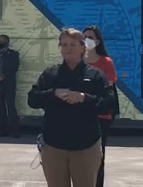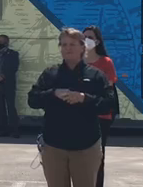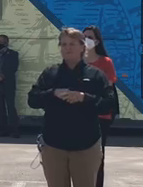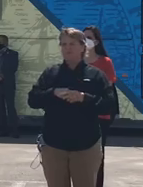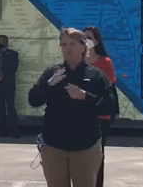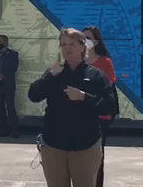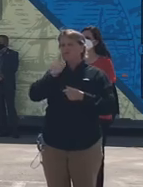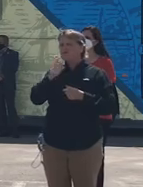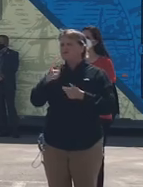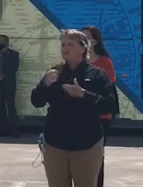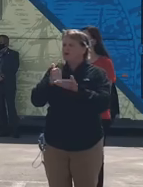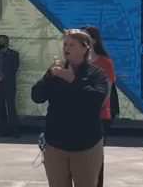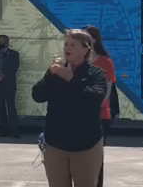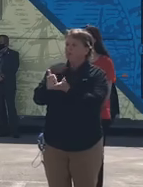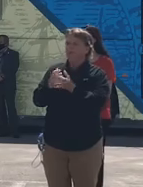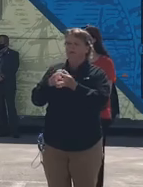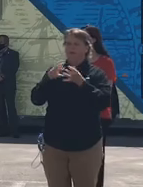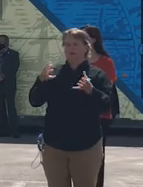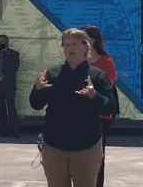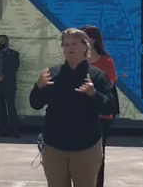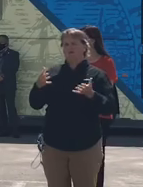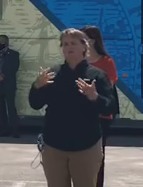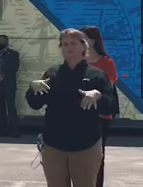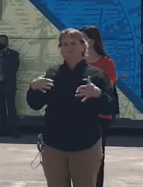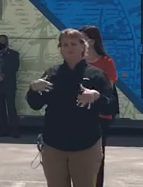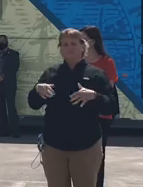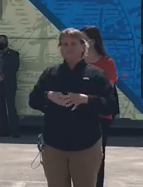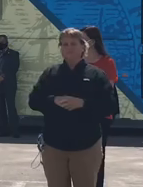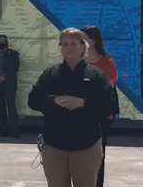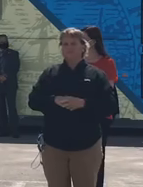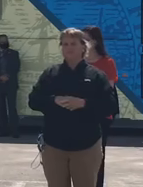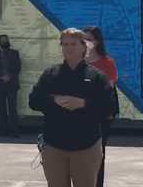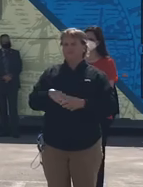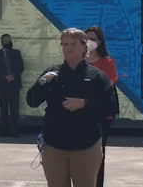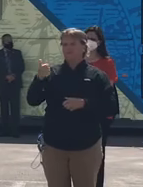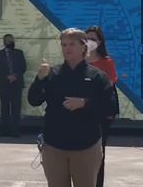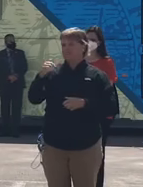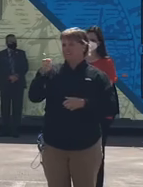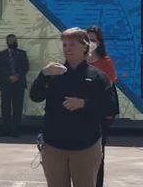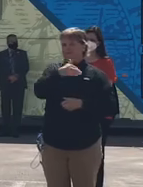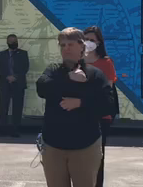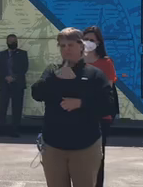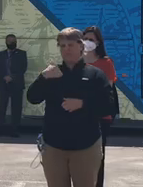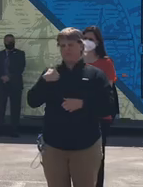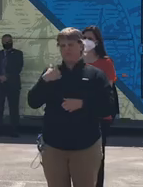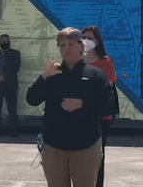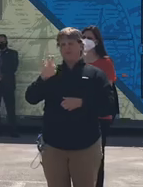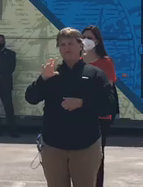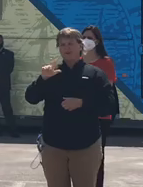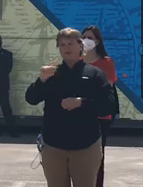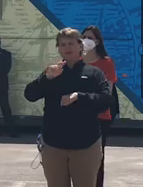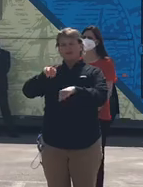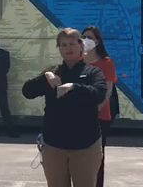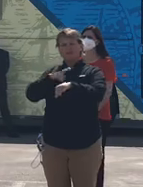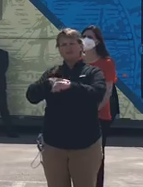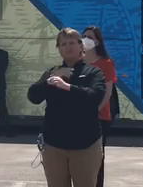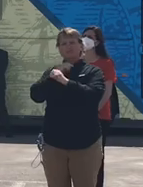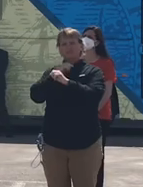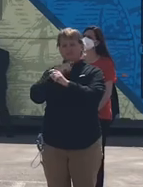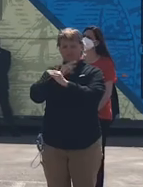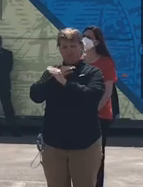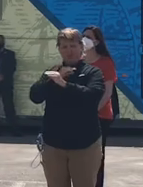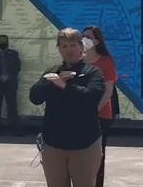doing. You're going to have 10 members of the Florida National Guard working with the mobile lab, 10